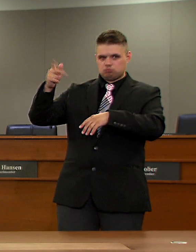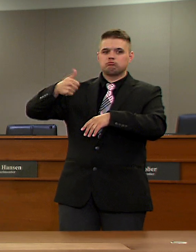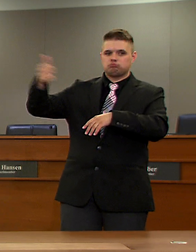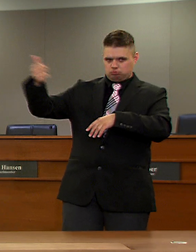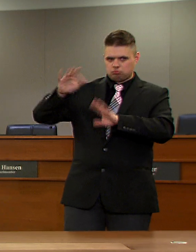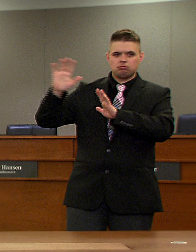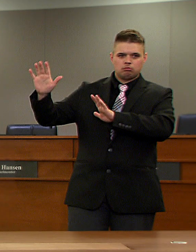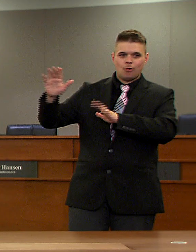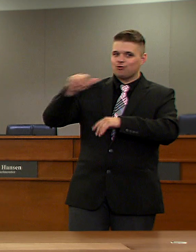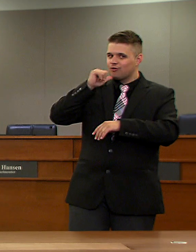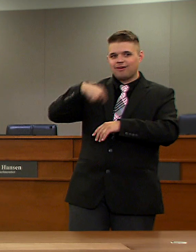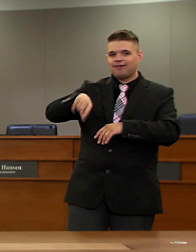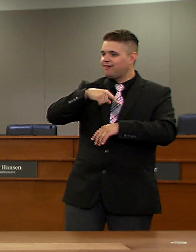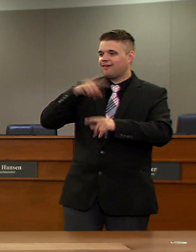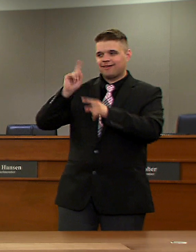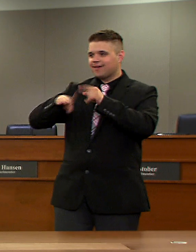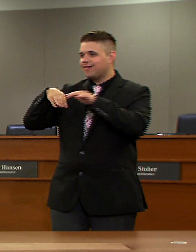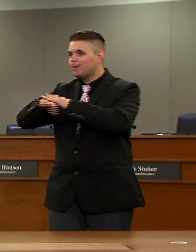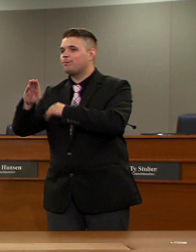at that location either.